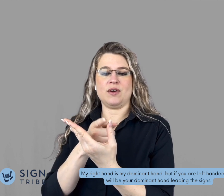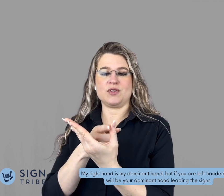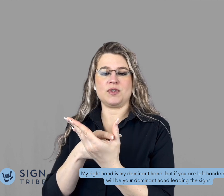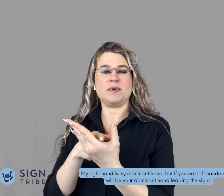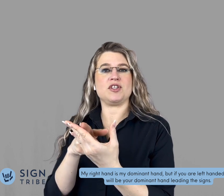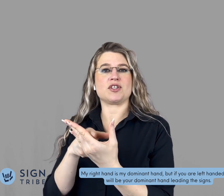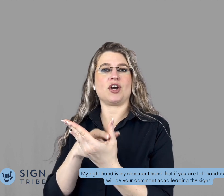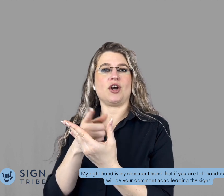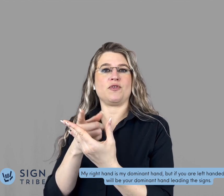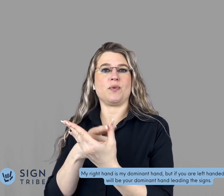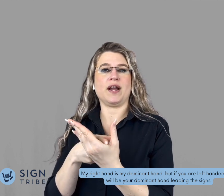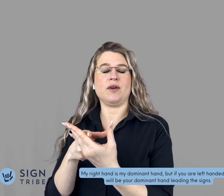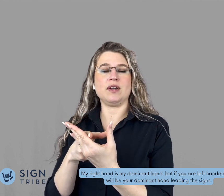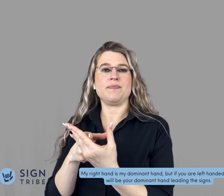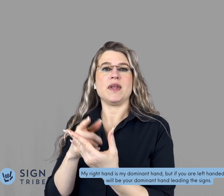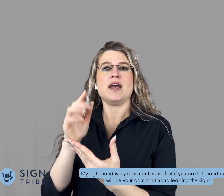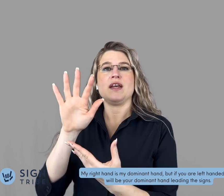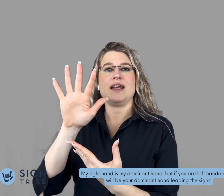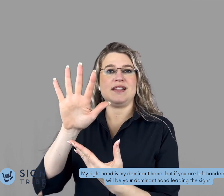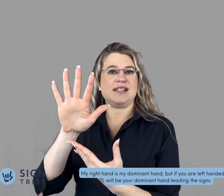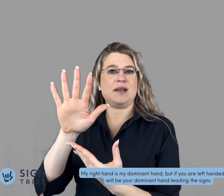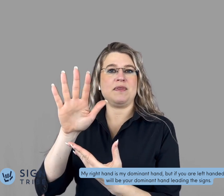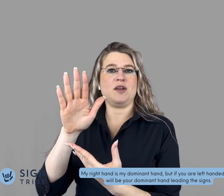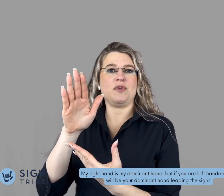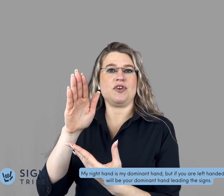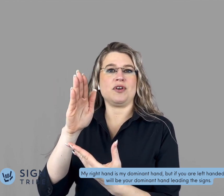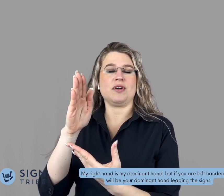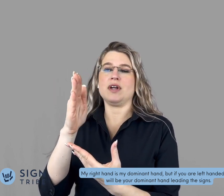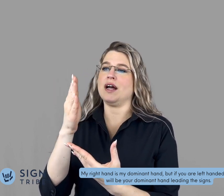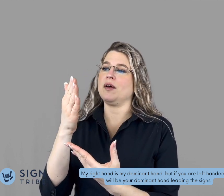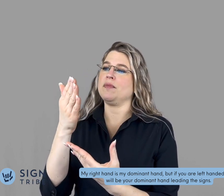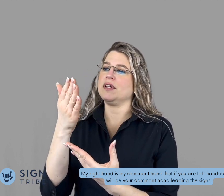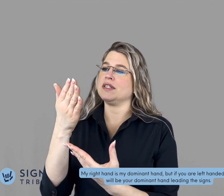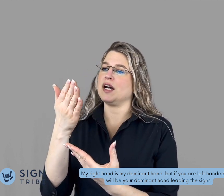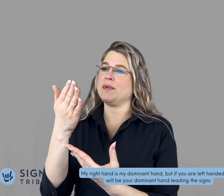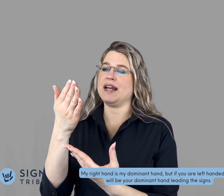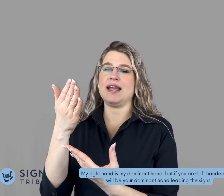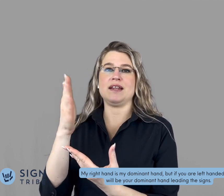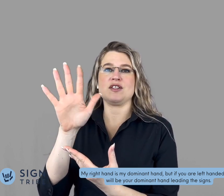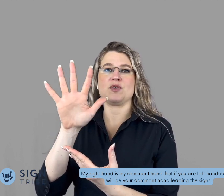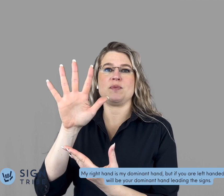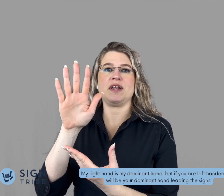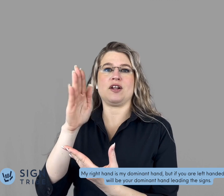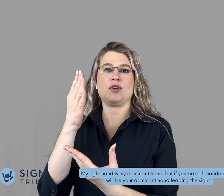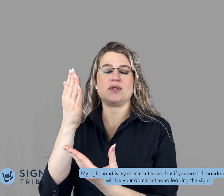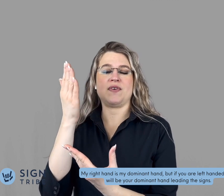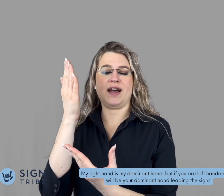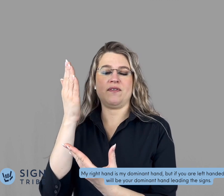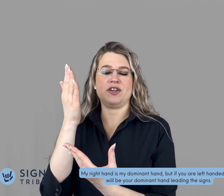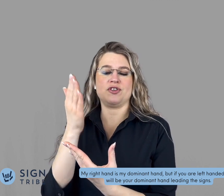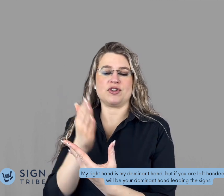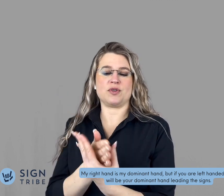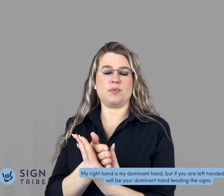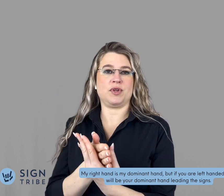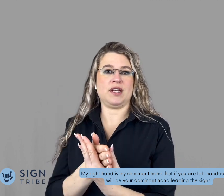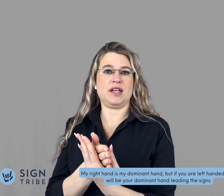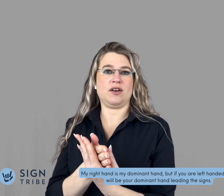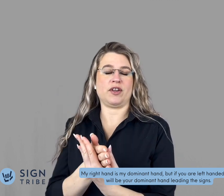going to be just curved around. And the same thing with your dominant hand is going to be in a closed 5, and you're just going to put it here like you're